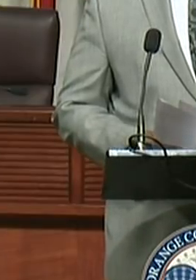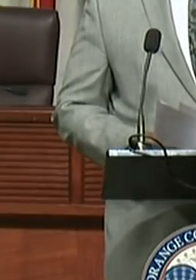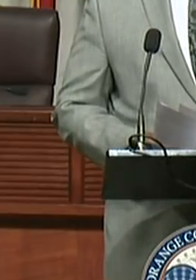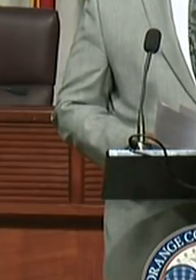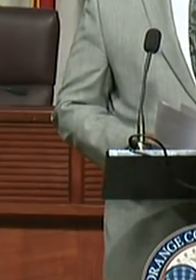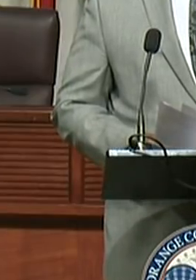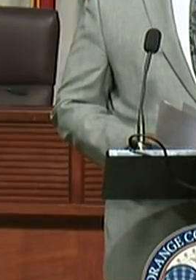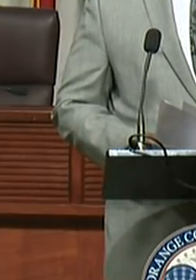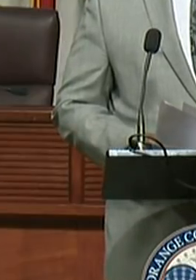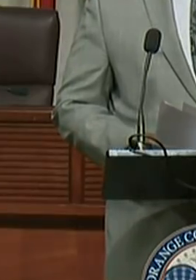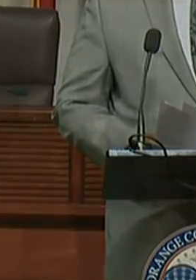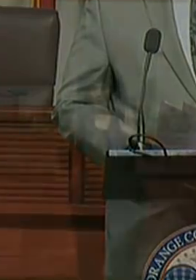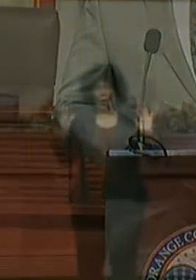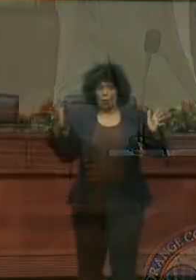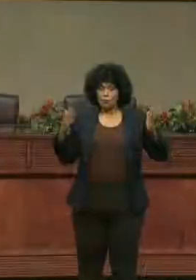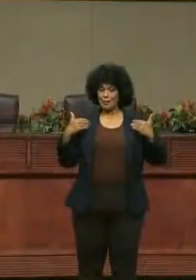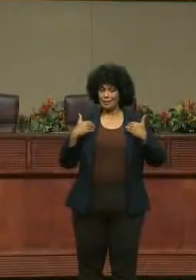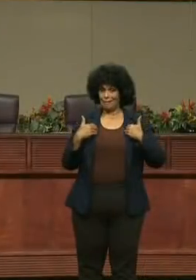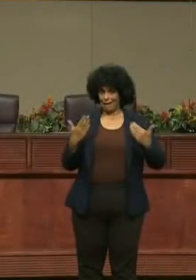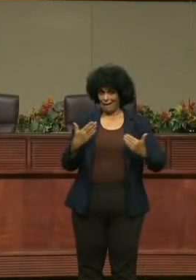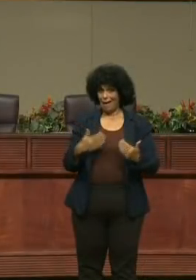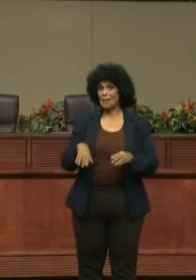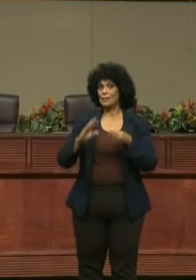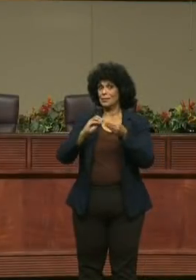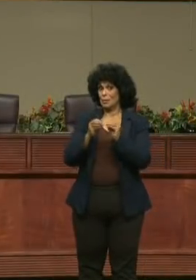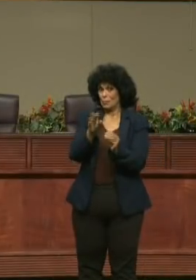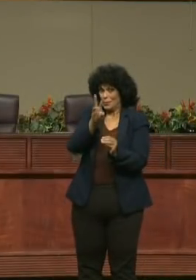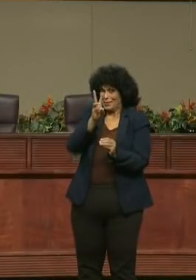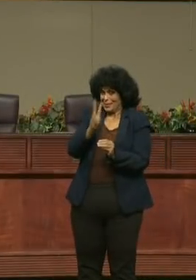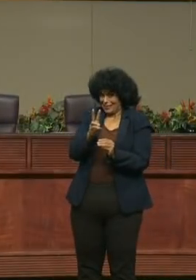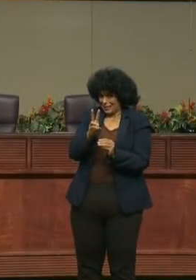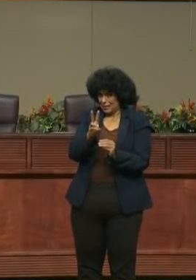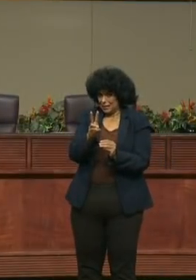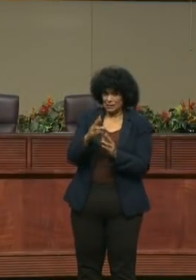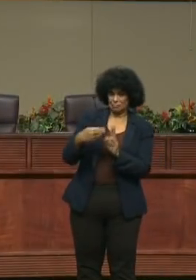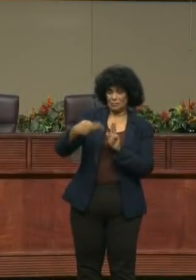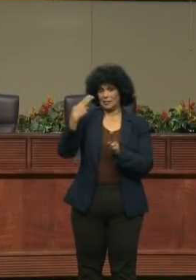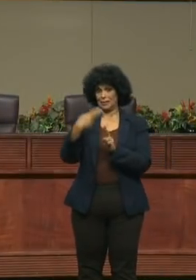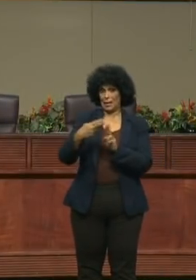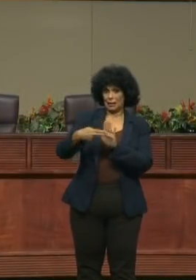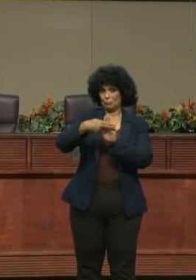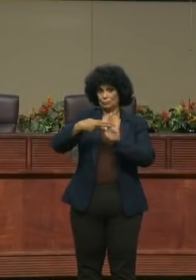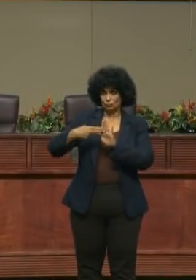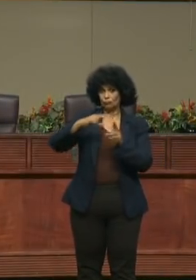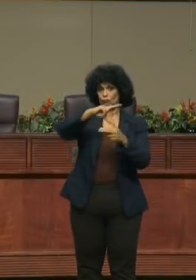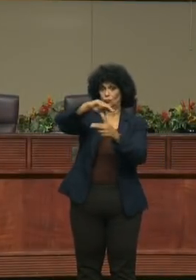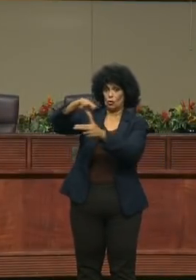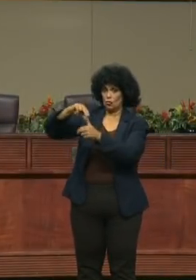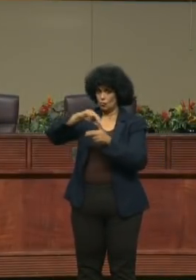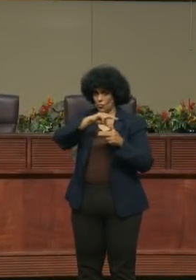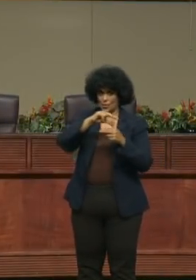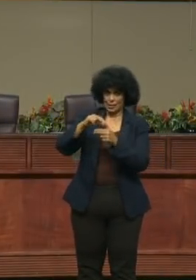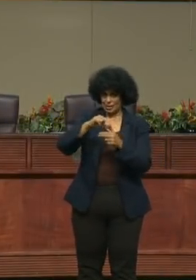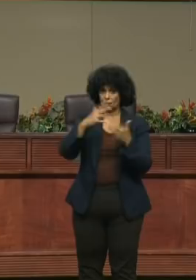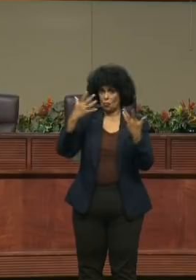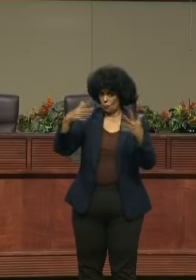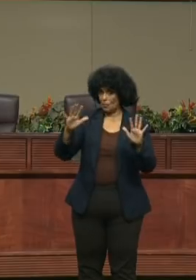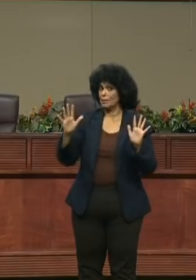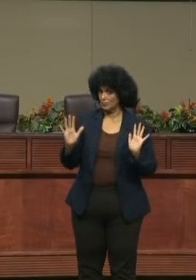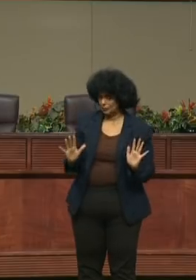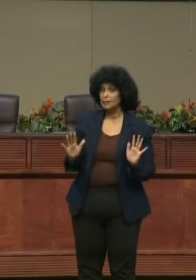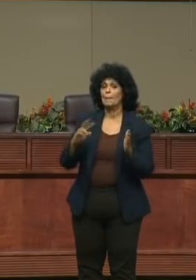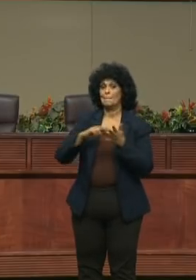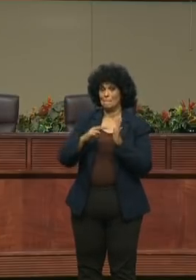named storm of the 2020 hurricane season. It serves as a reminder that the peak of hurricane season is